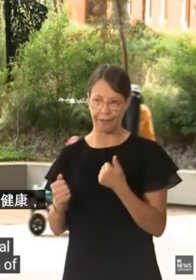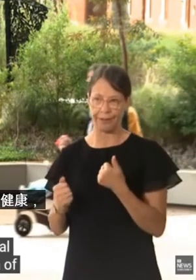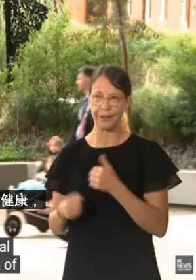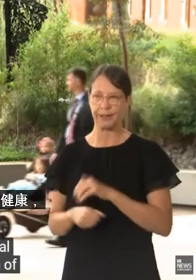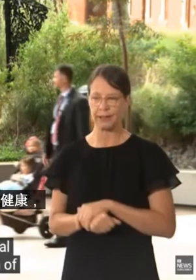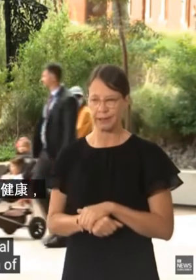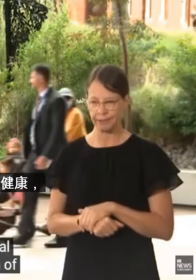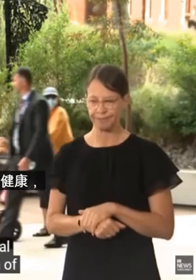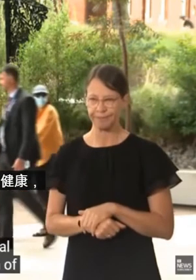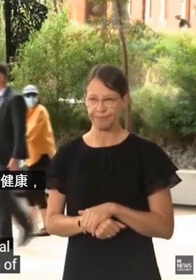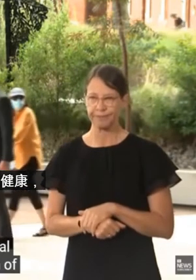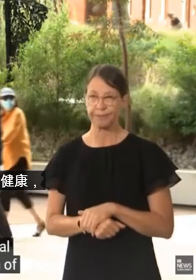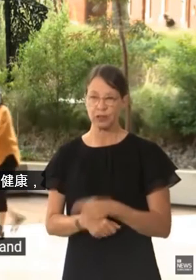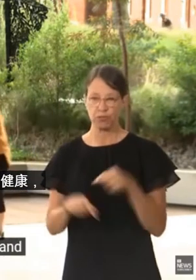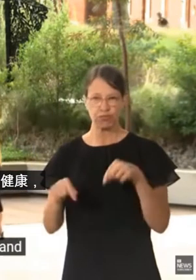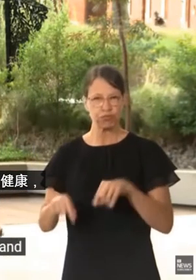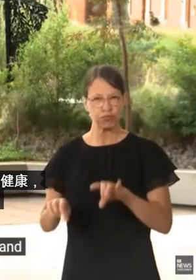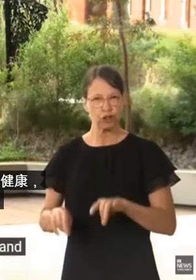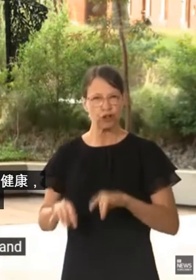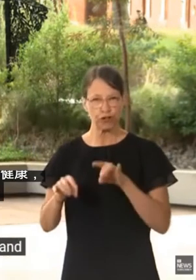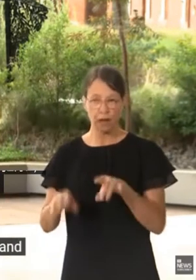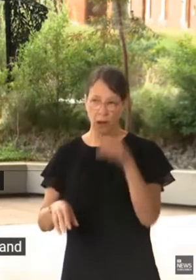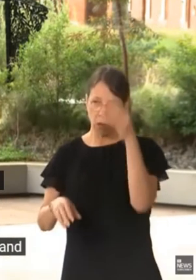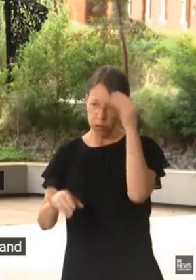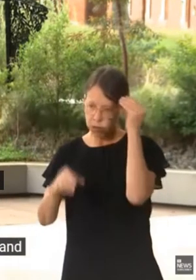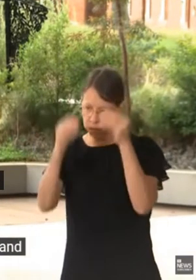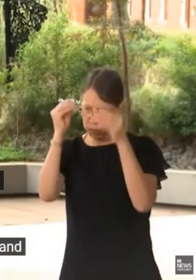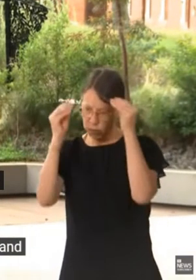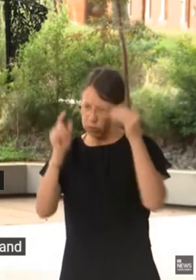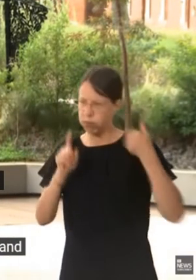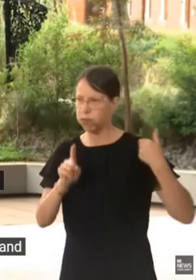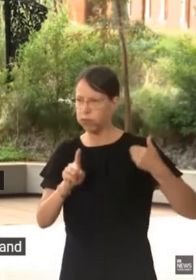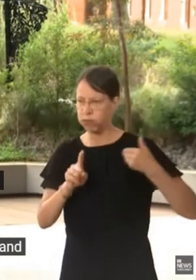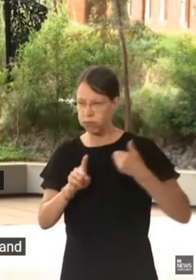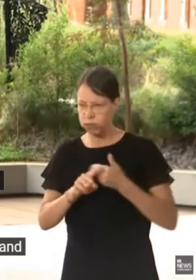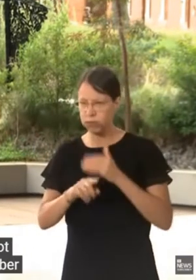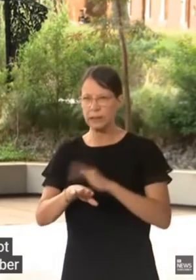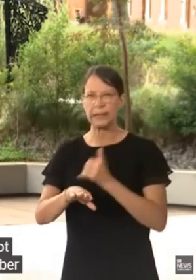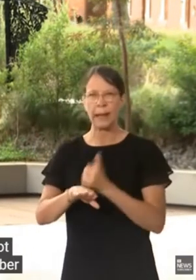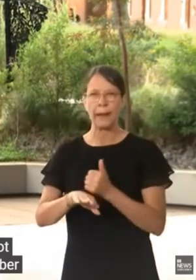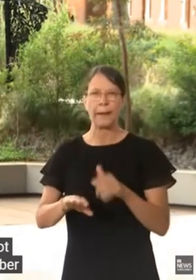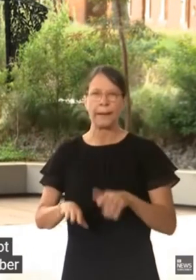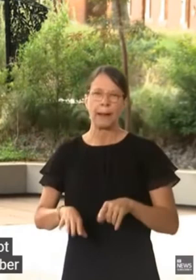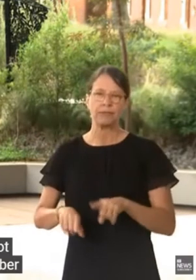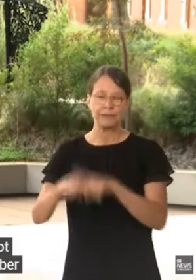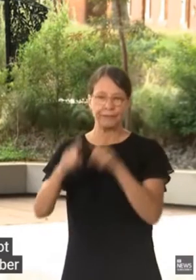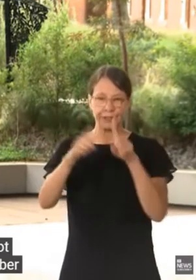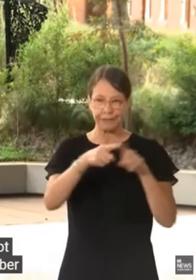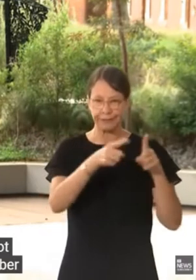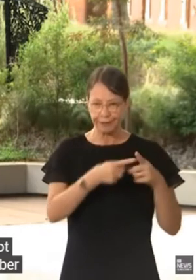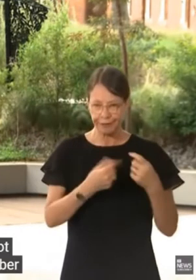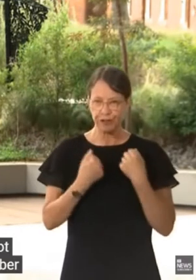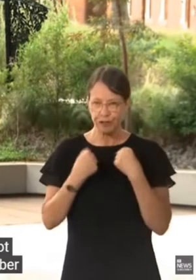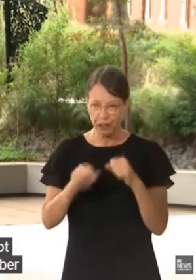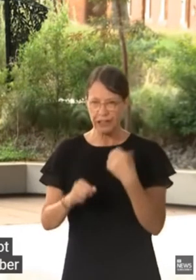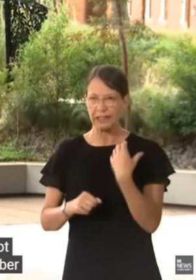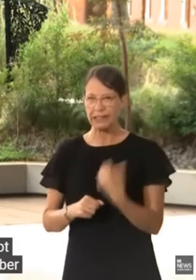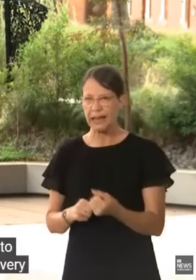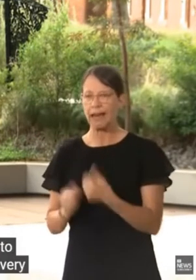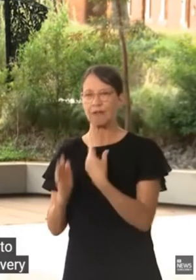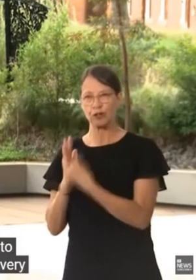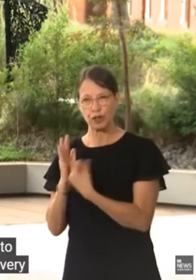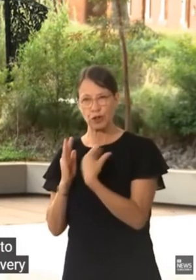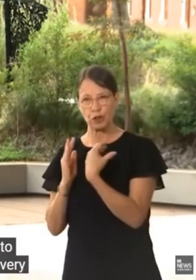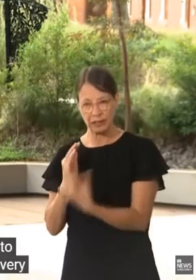and communities. And in Australia we have learnt a lot, and we've put in place a number of strategies and resources